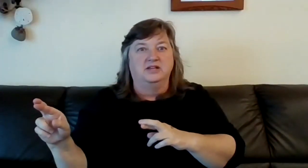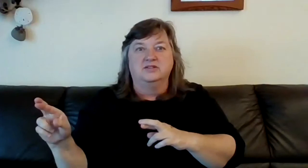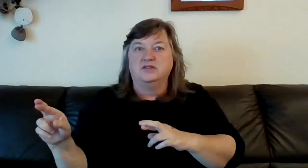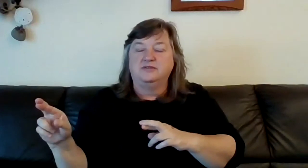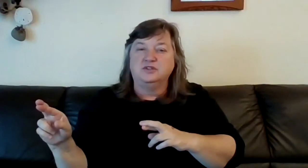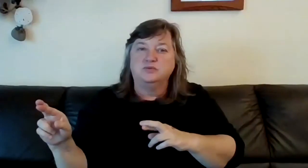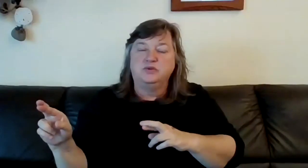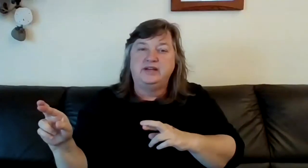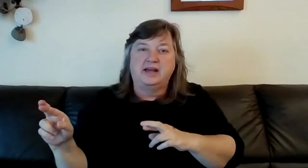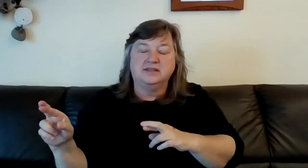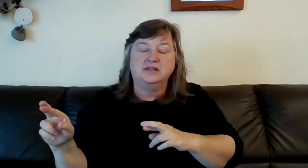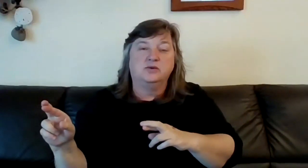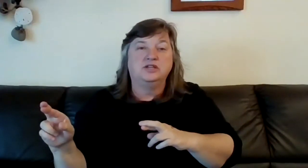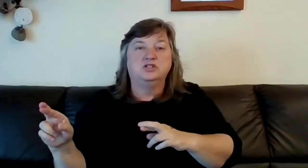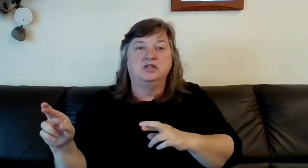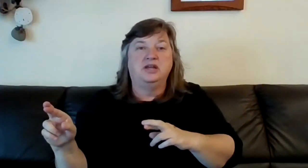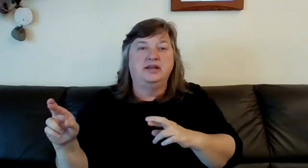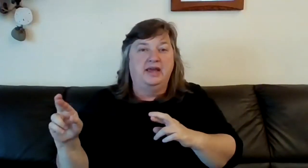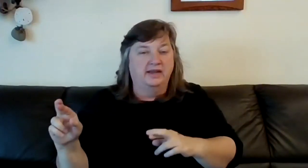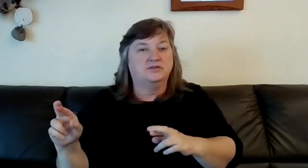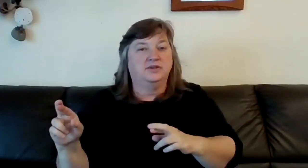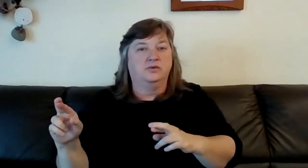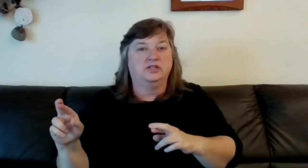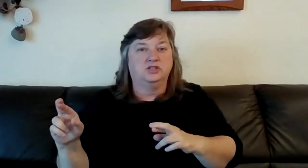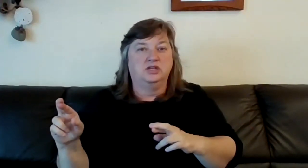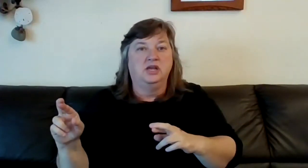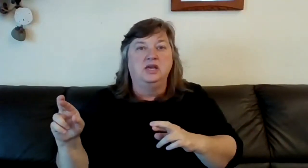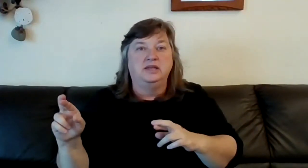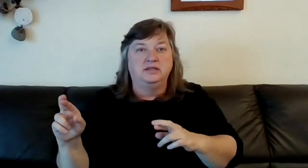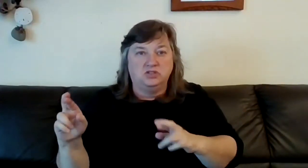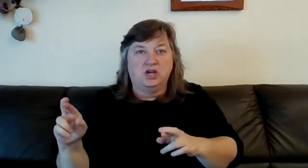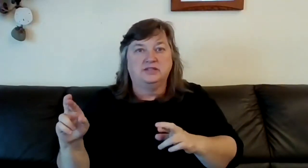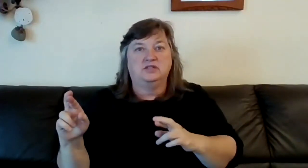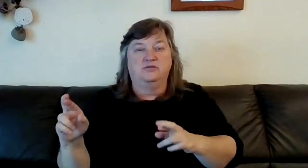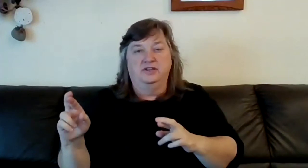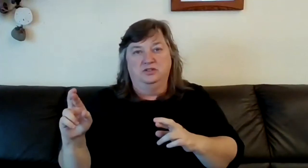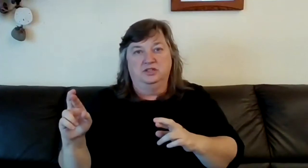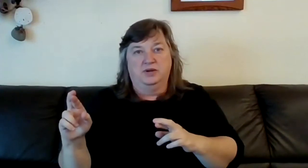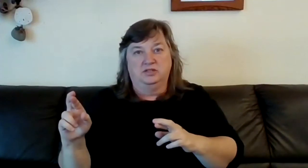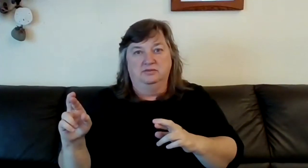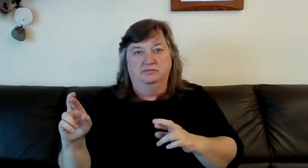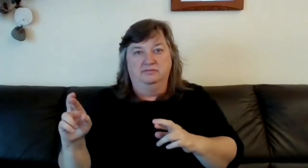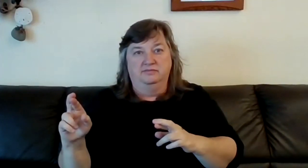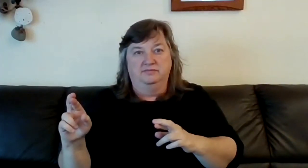So the difference between asking the question and answering the question is just your facial expression.